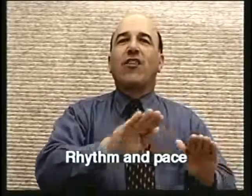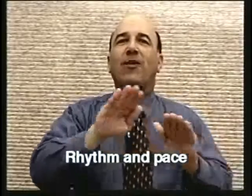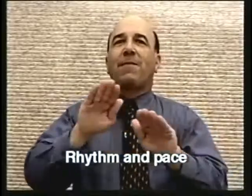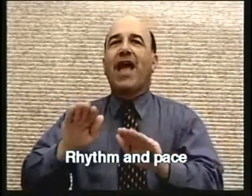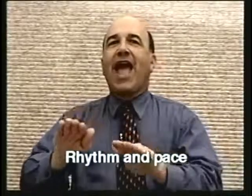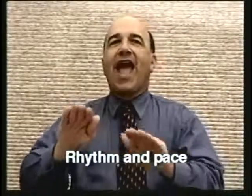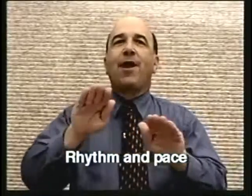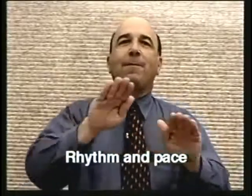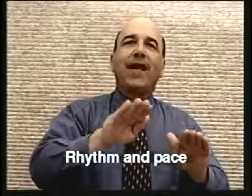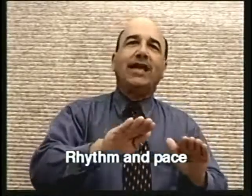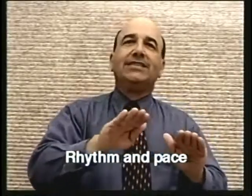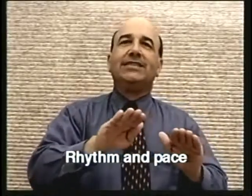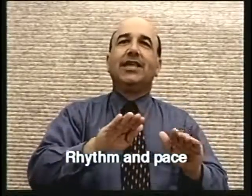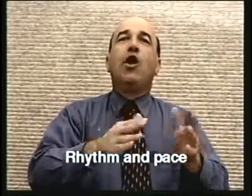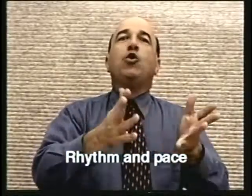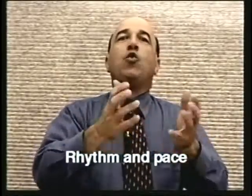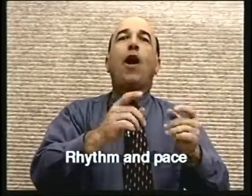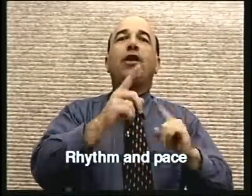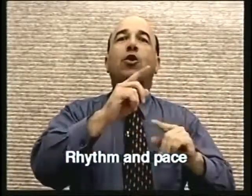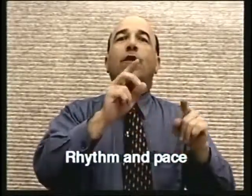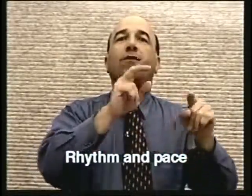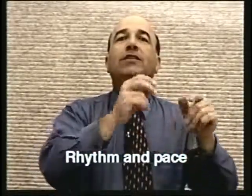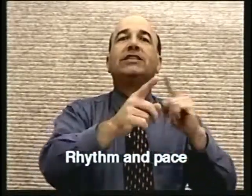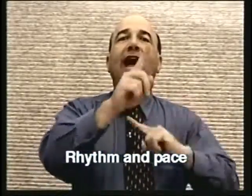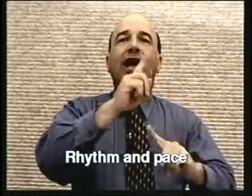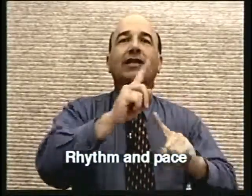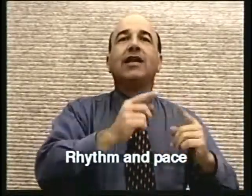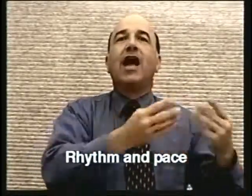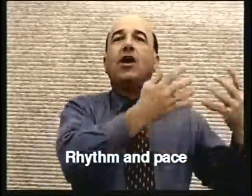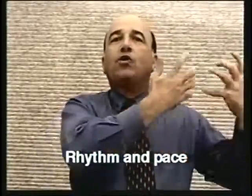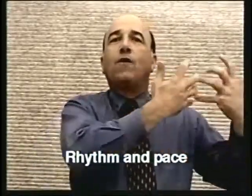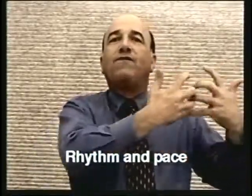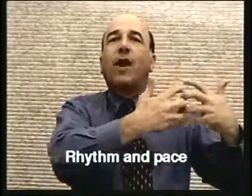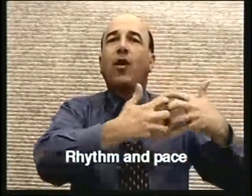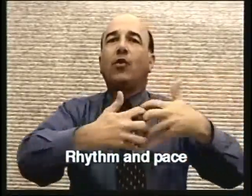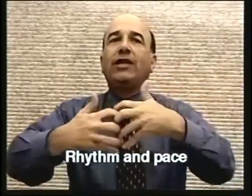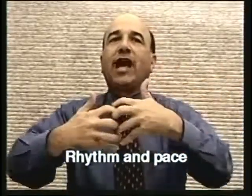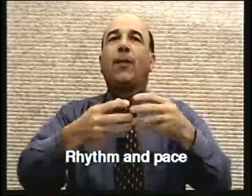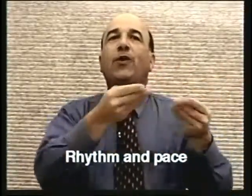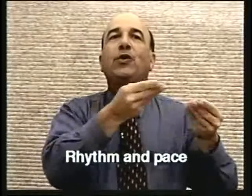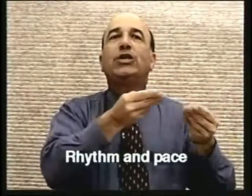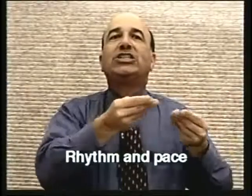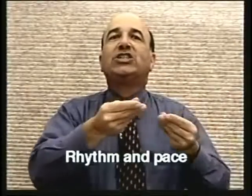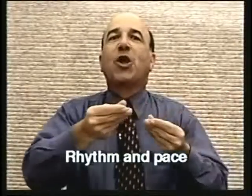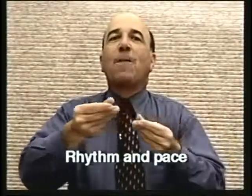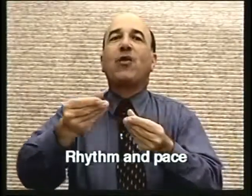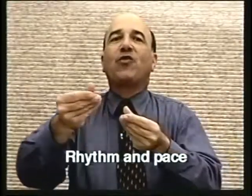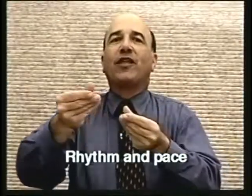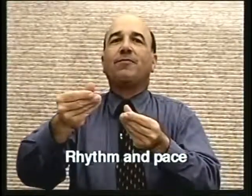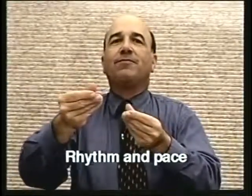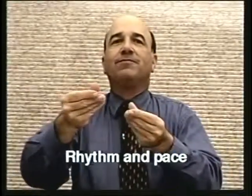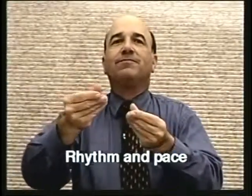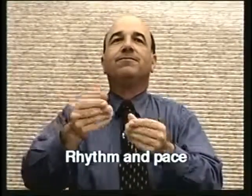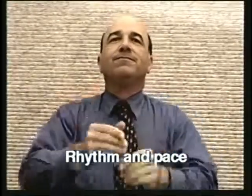Rhythm and pace. You want your sign to flow together smoothly.